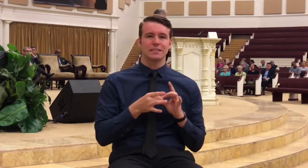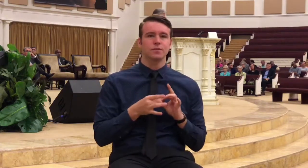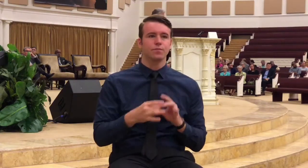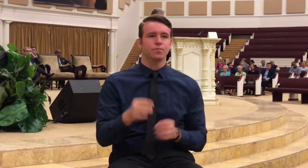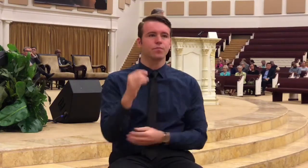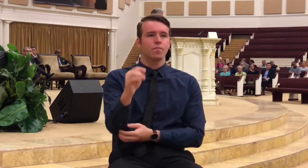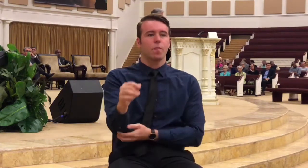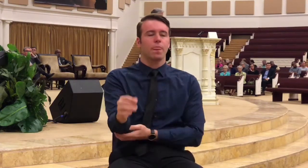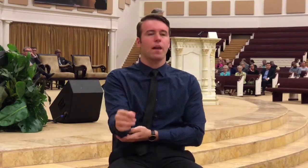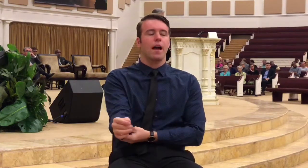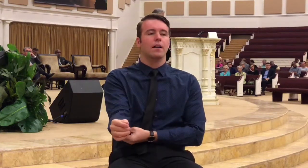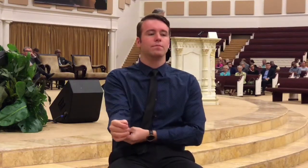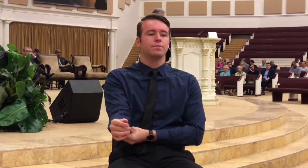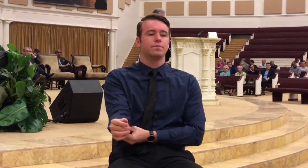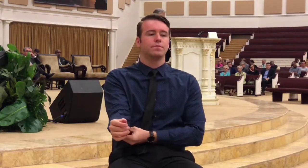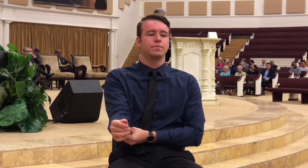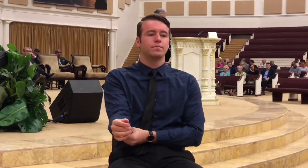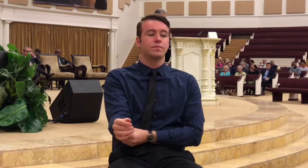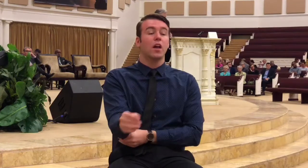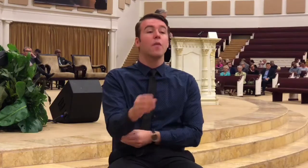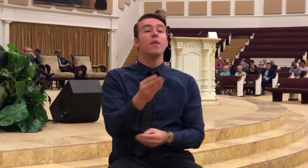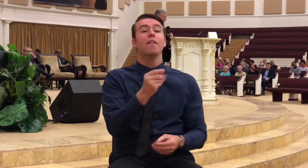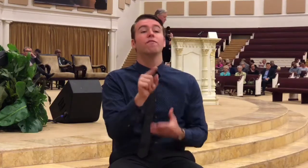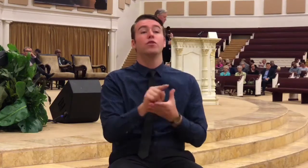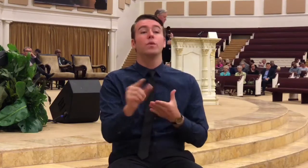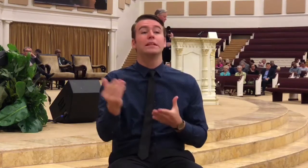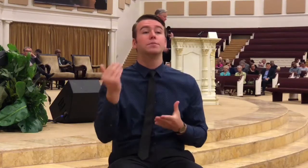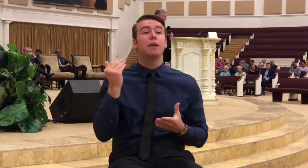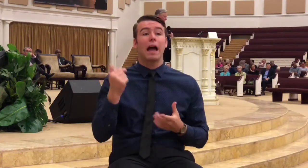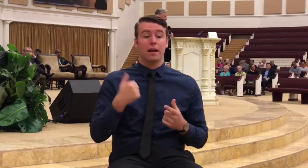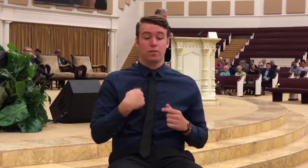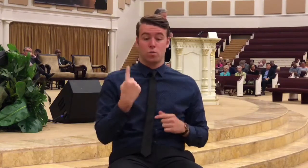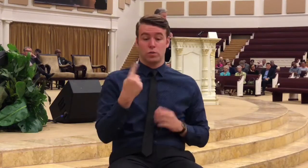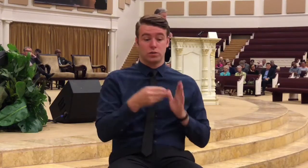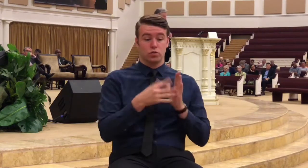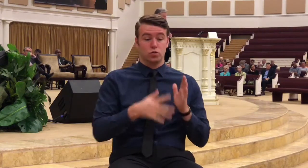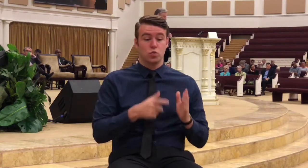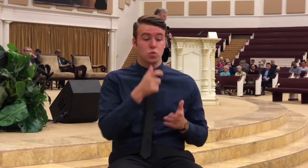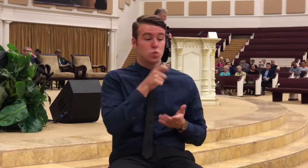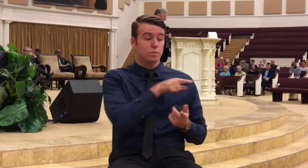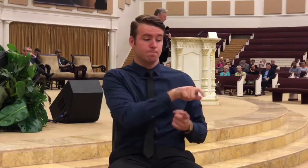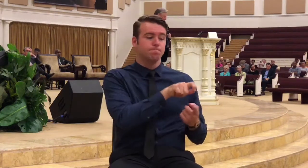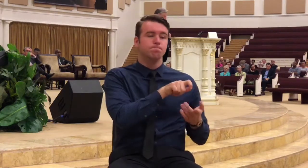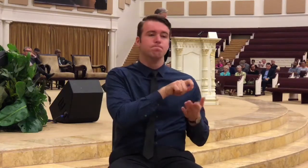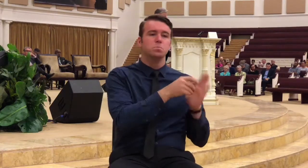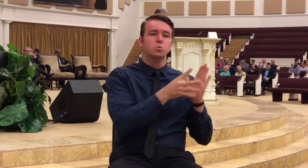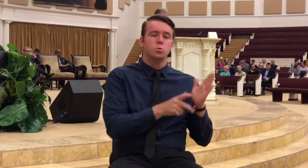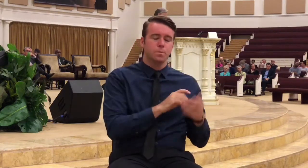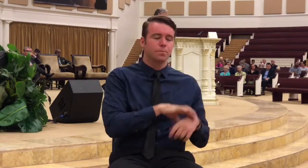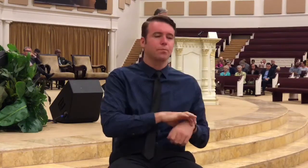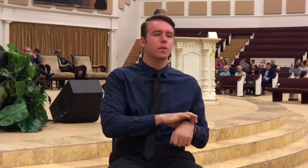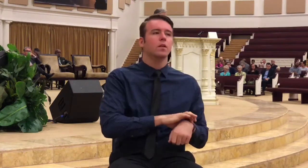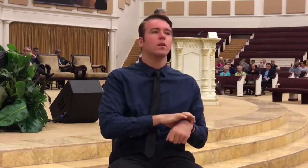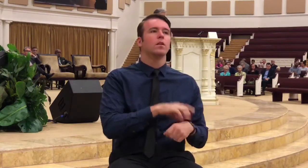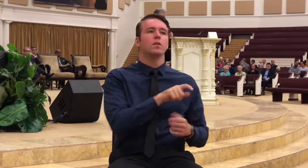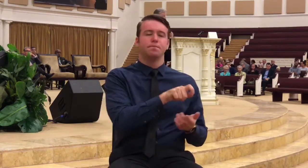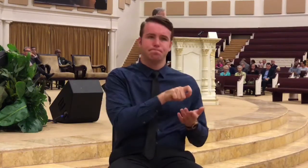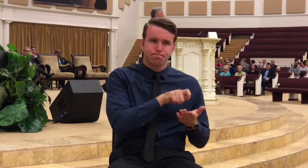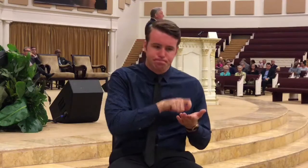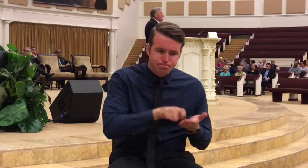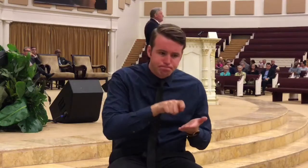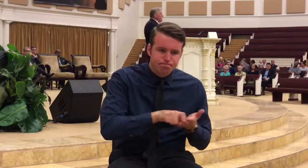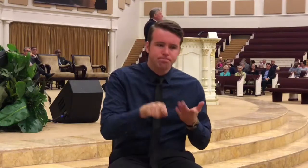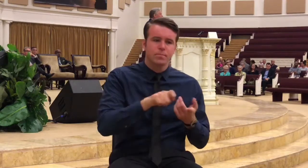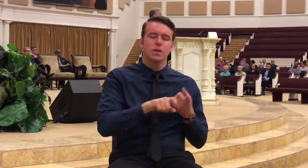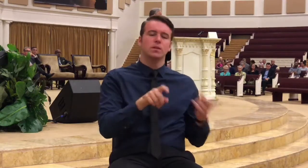connectedness. And a few weeks back, I had a student who wrote and